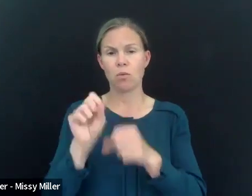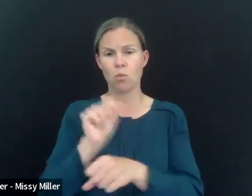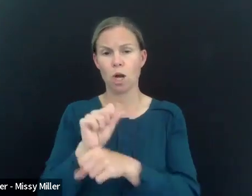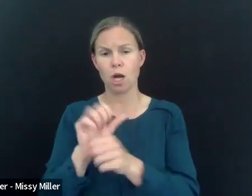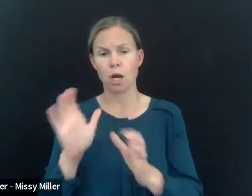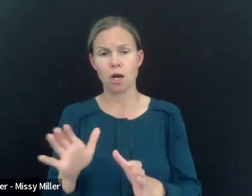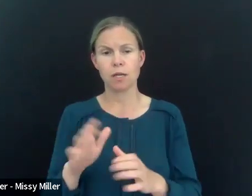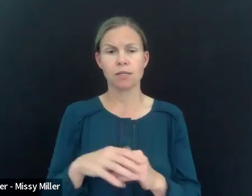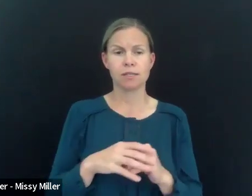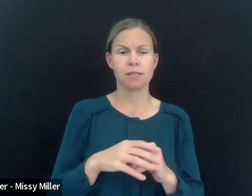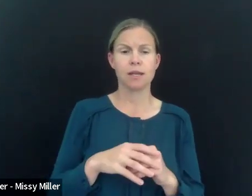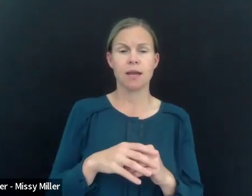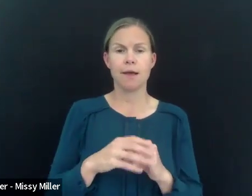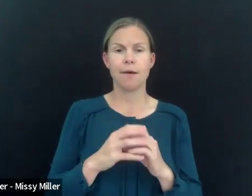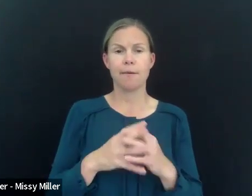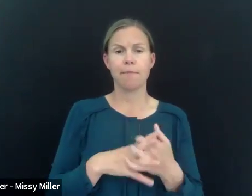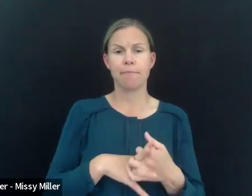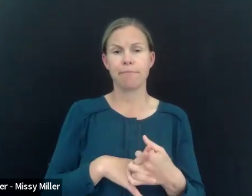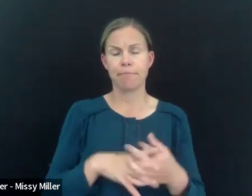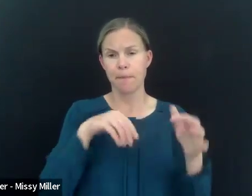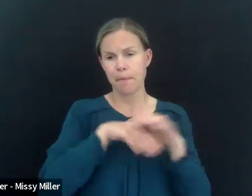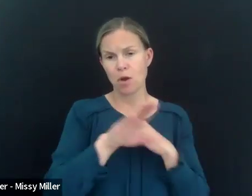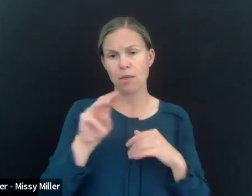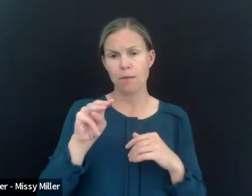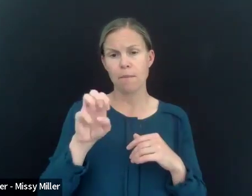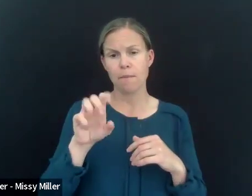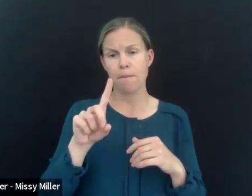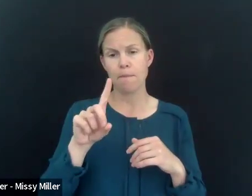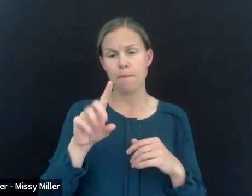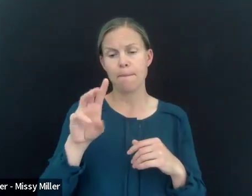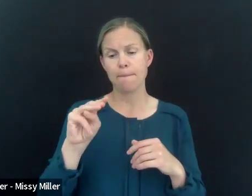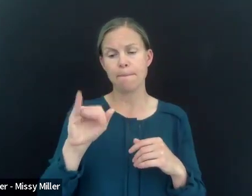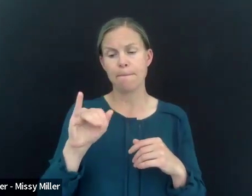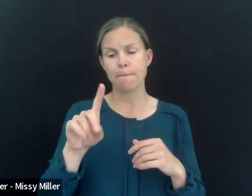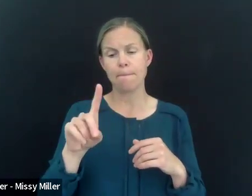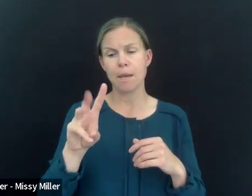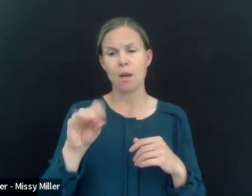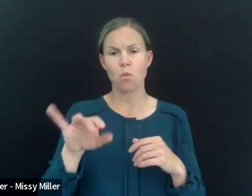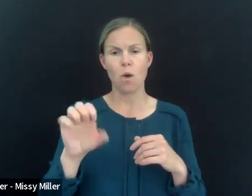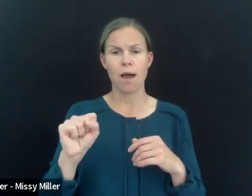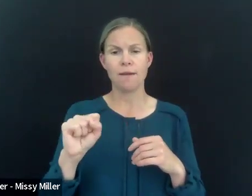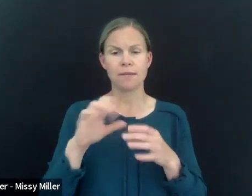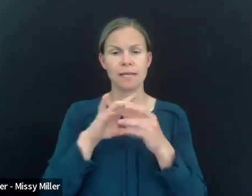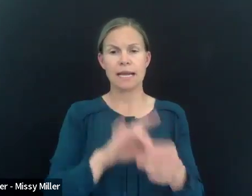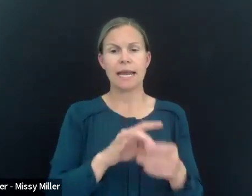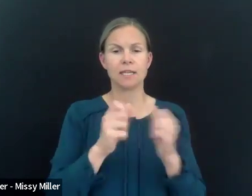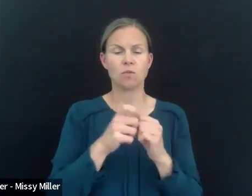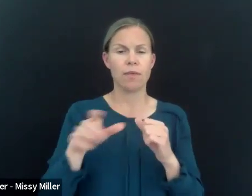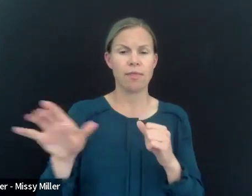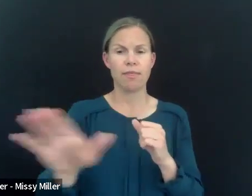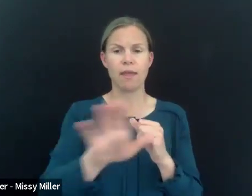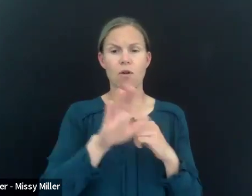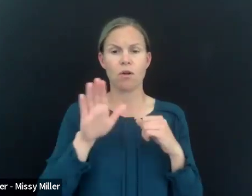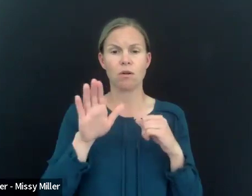people who are trying to work and be more connected to, even in their local region, some of the hospital systems. So